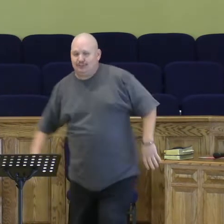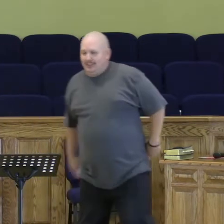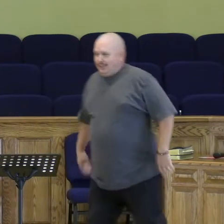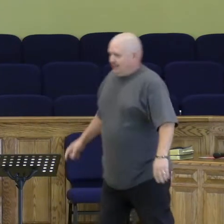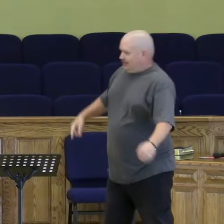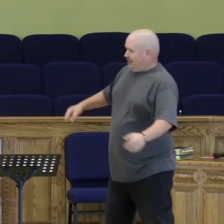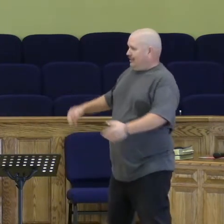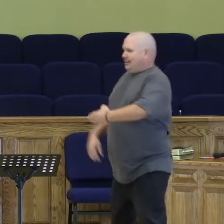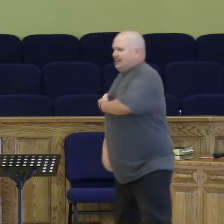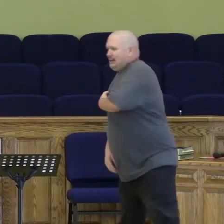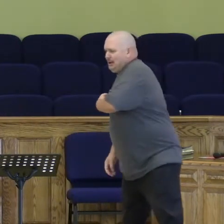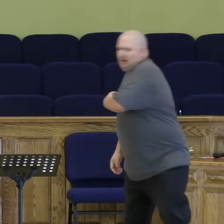The manager comes up.